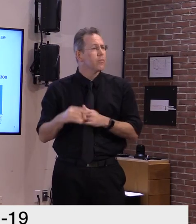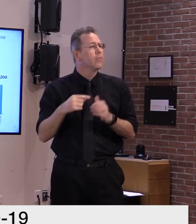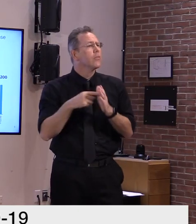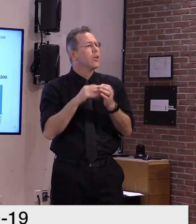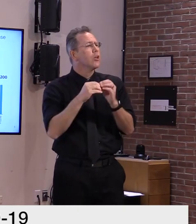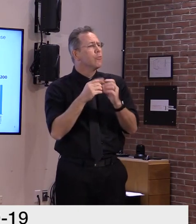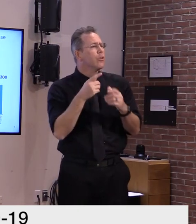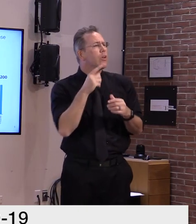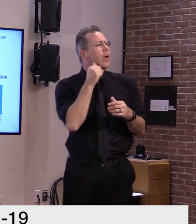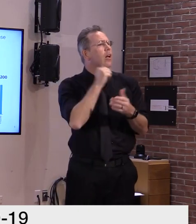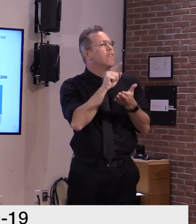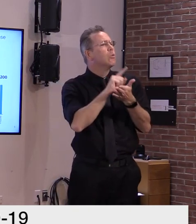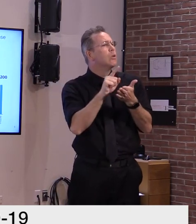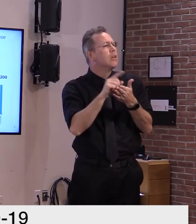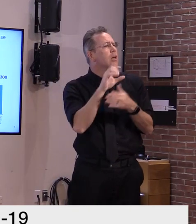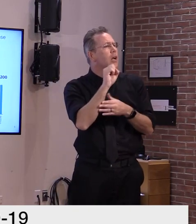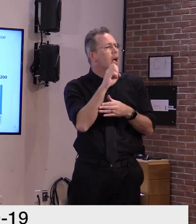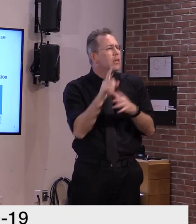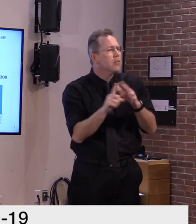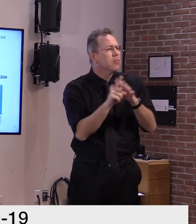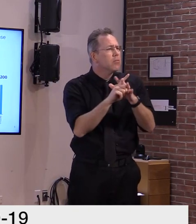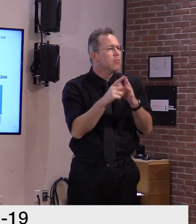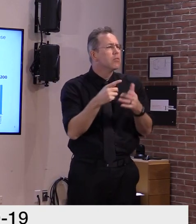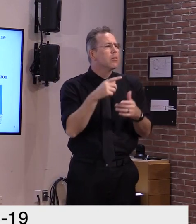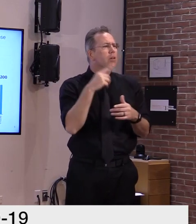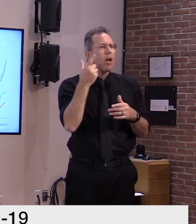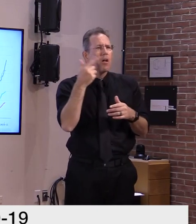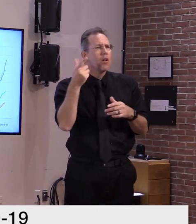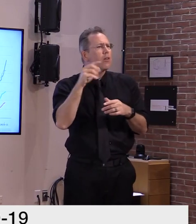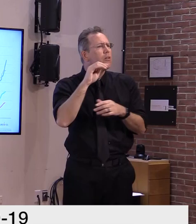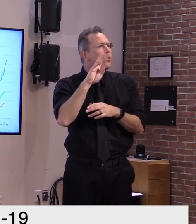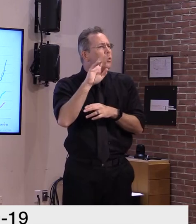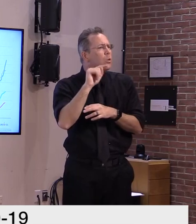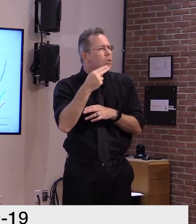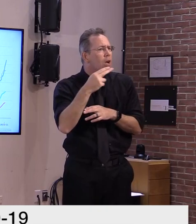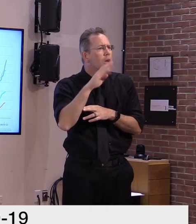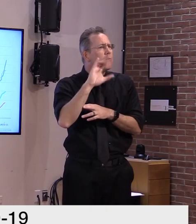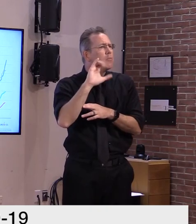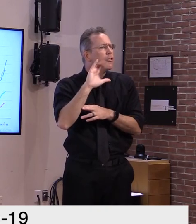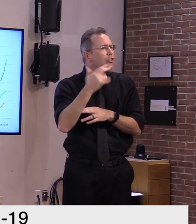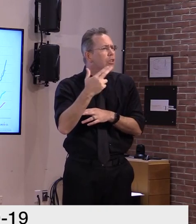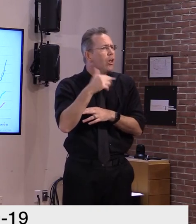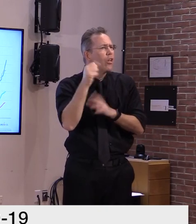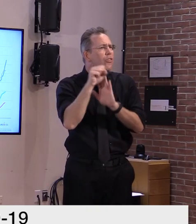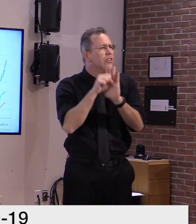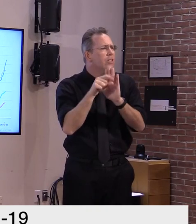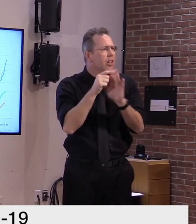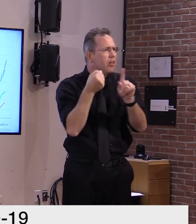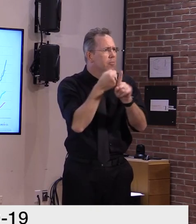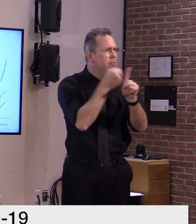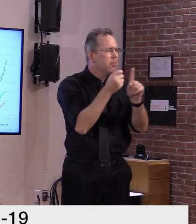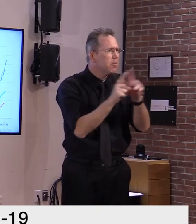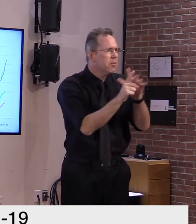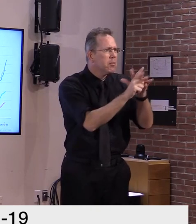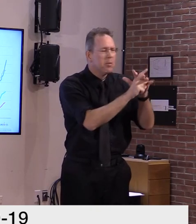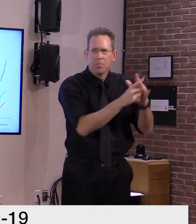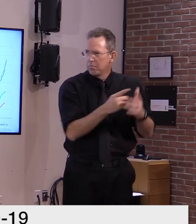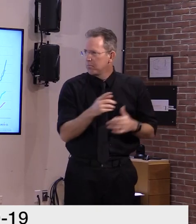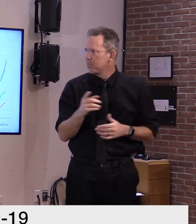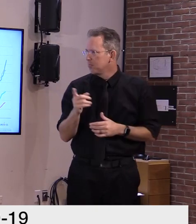like Utah and Michigan, and even in the Northeast as well. But generally, the story here is that cases are spread out more